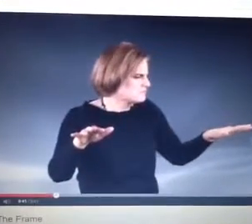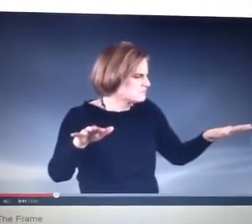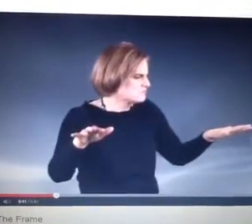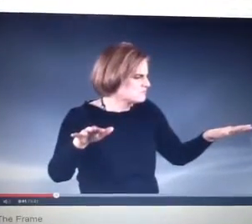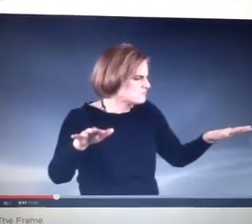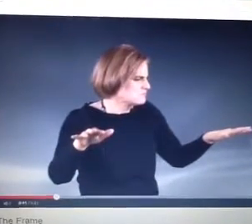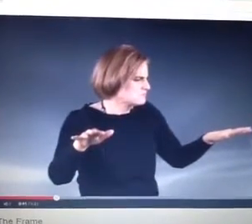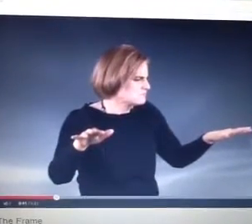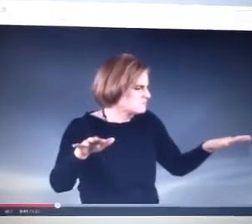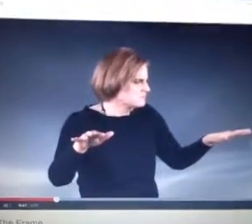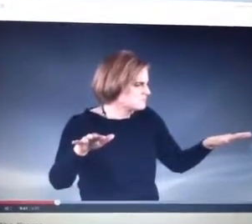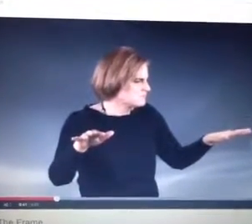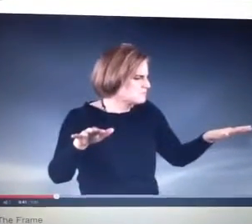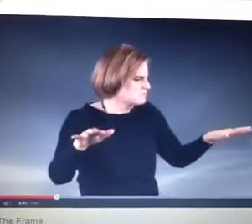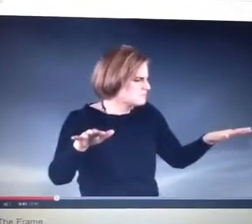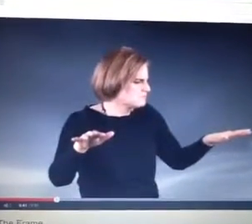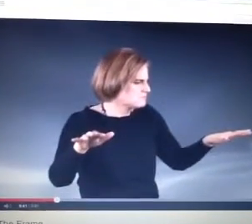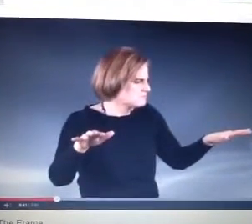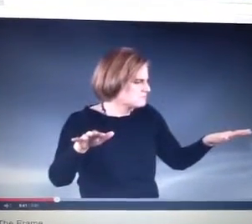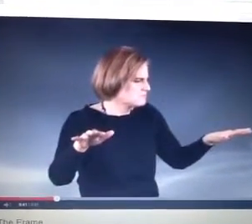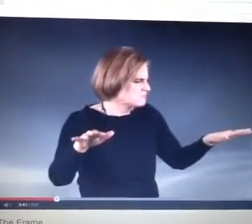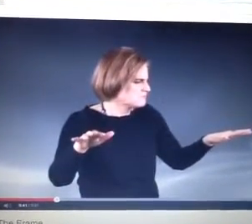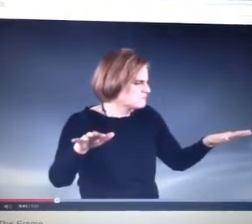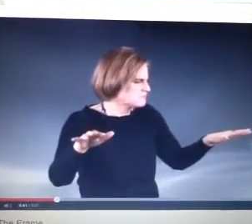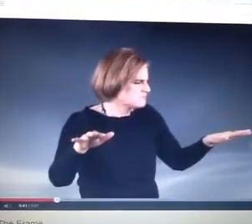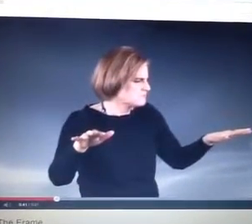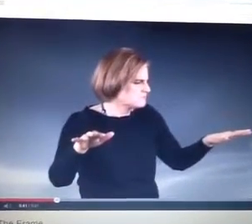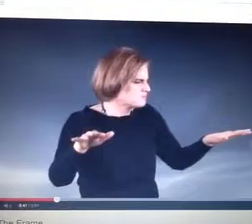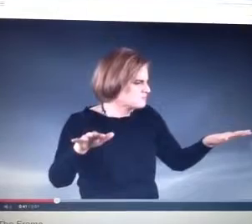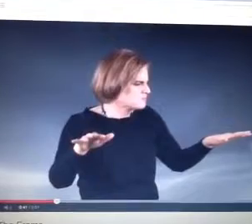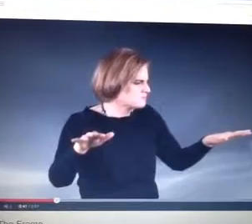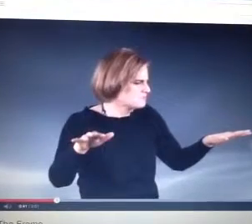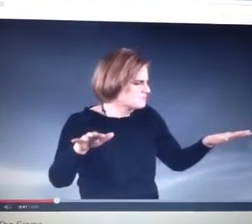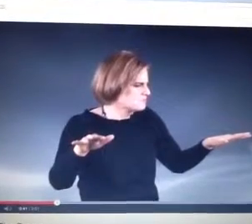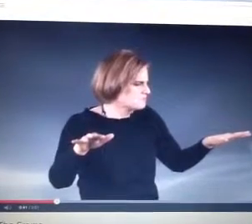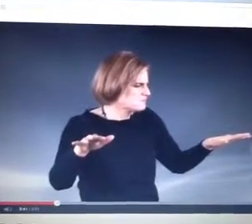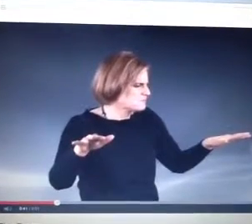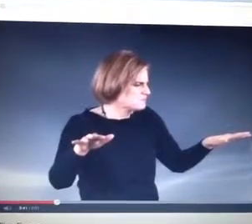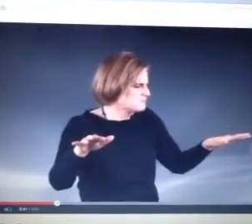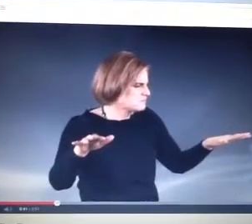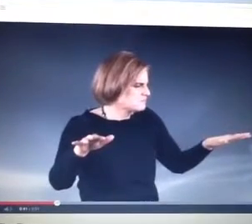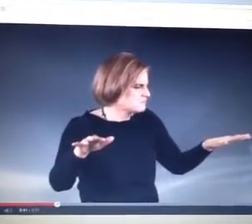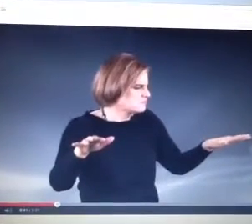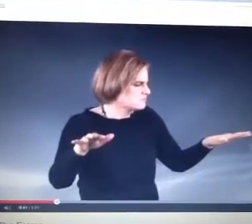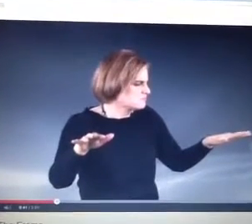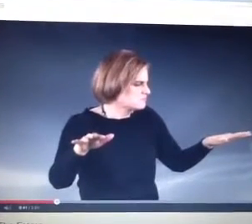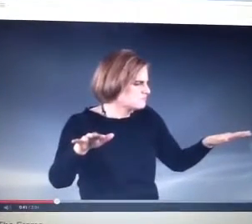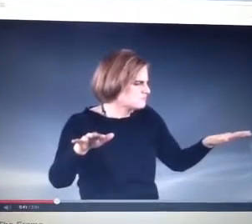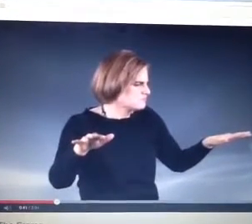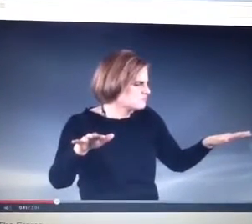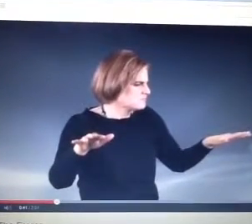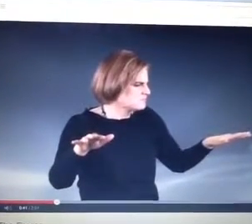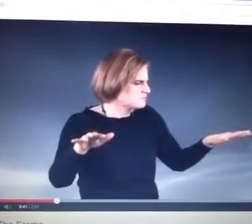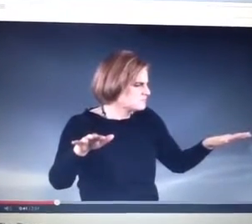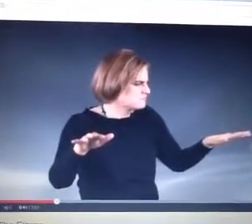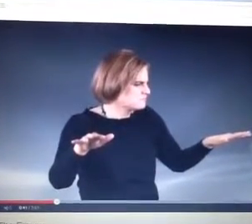There were two floors, two levels to the house. There was an upstairs and downstairs, and we kind of had boxes everywhere. And my goal was for